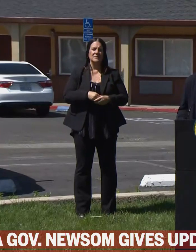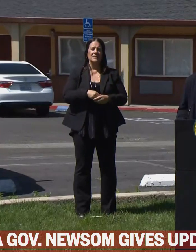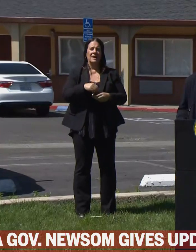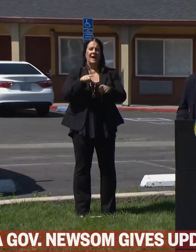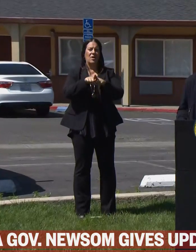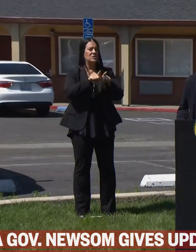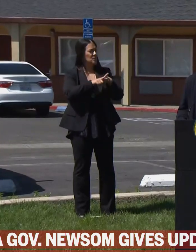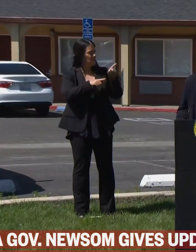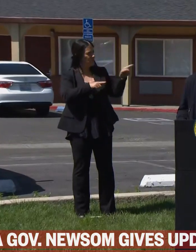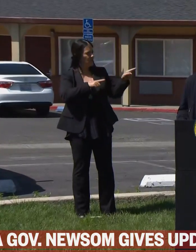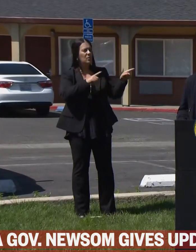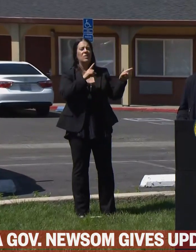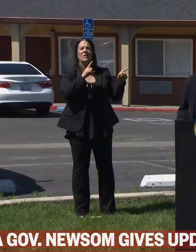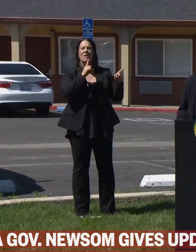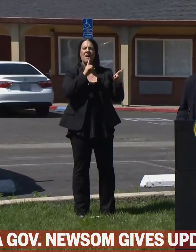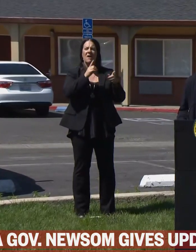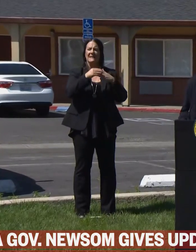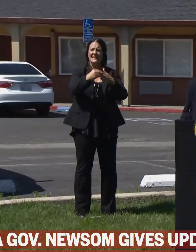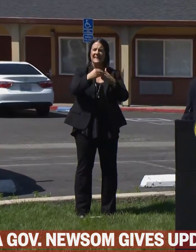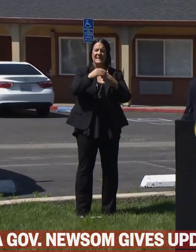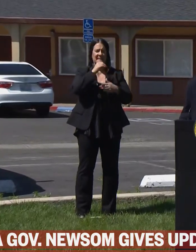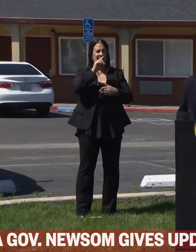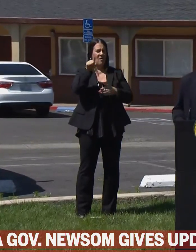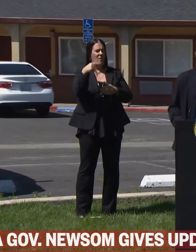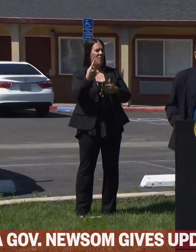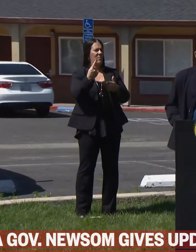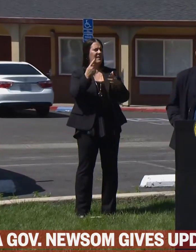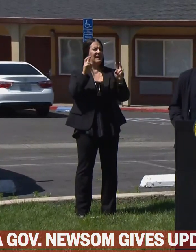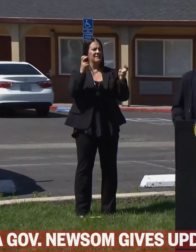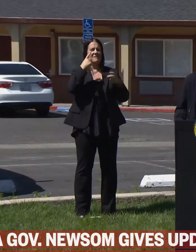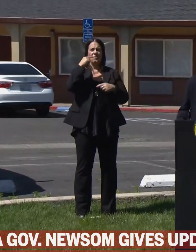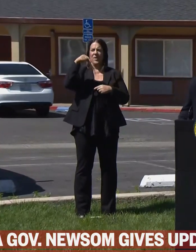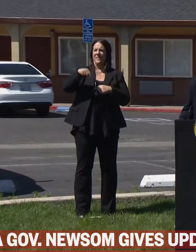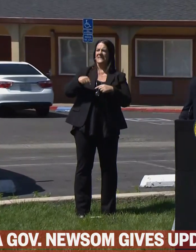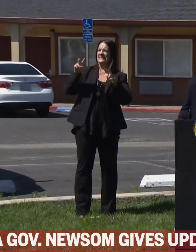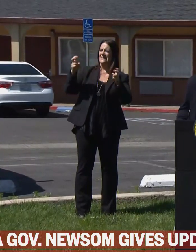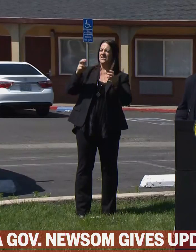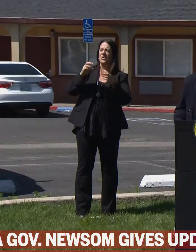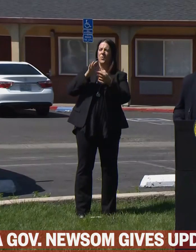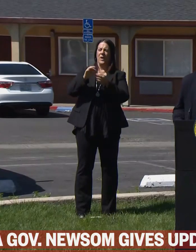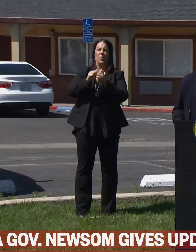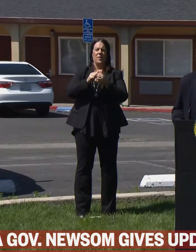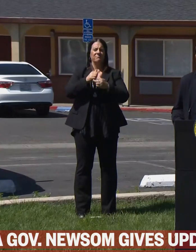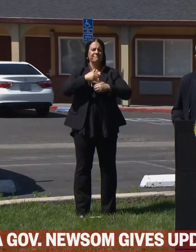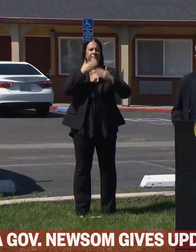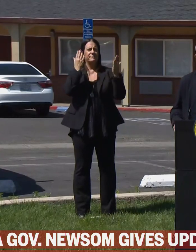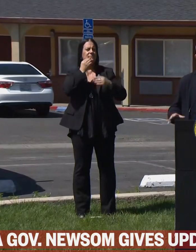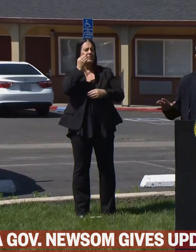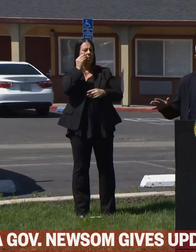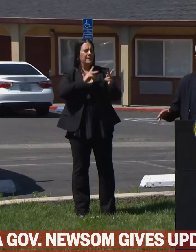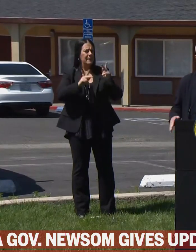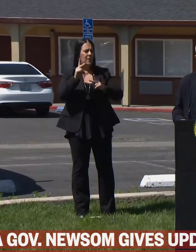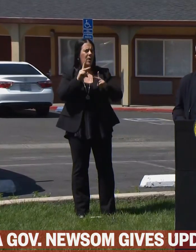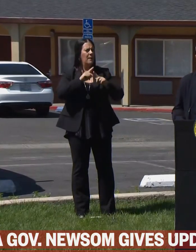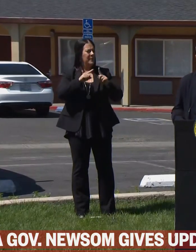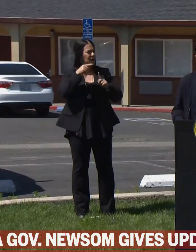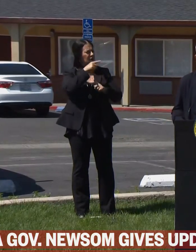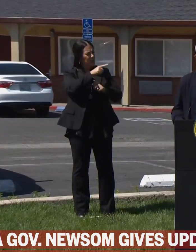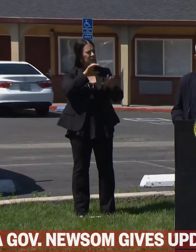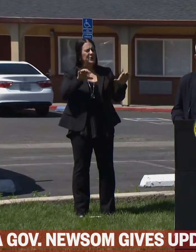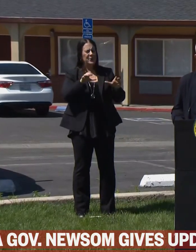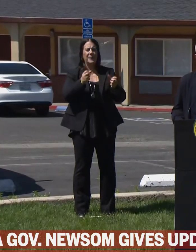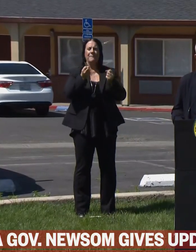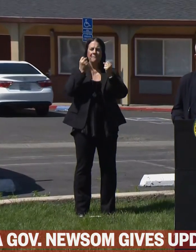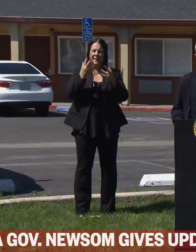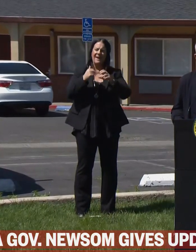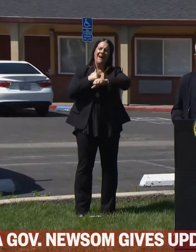helm and that you are leading not just on this crucial issue of homelessness, but on every other aspect of